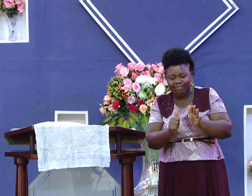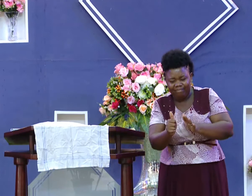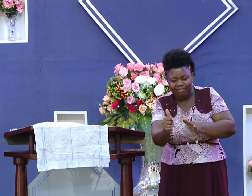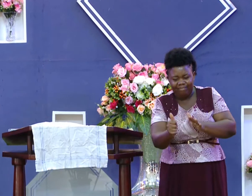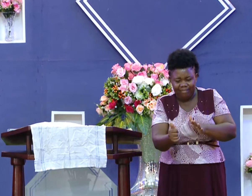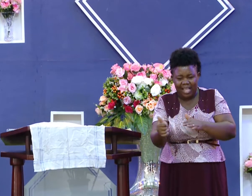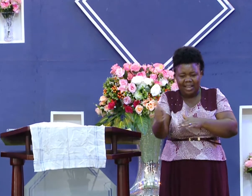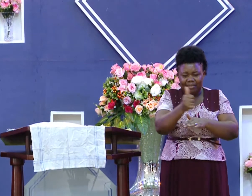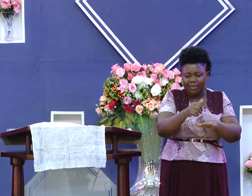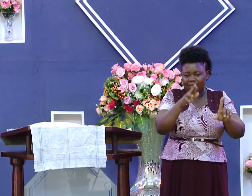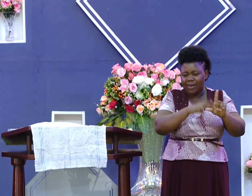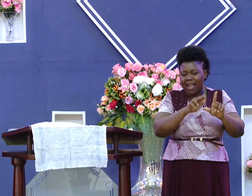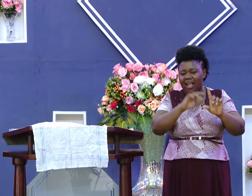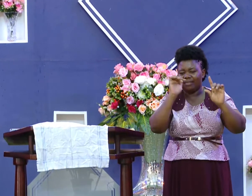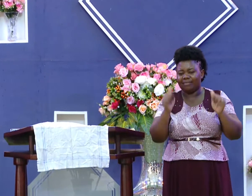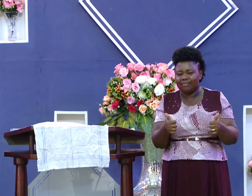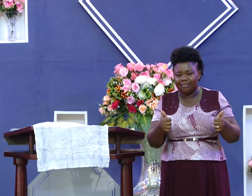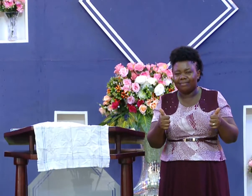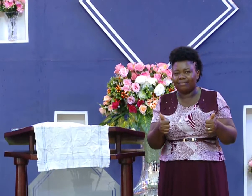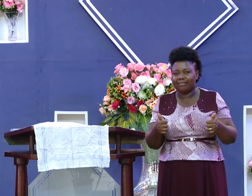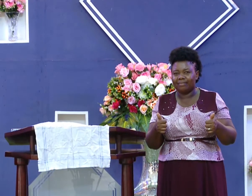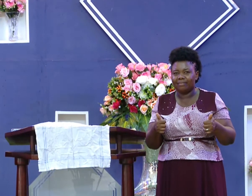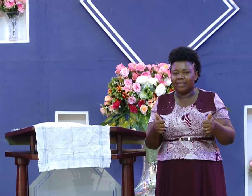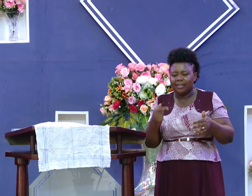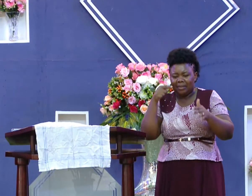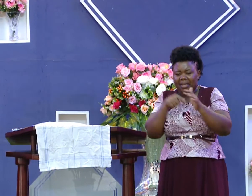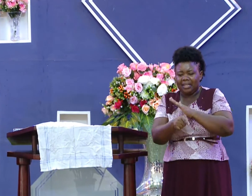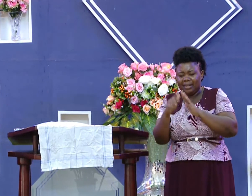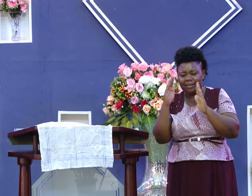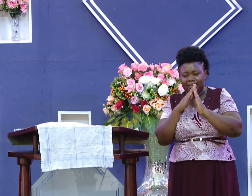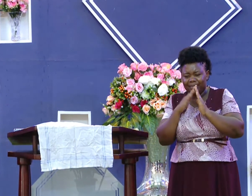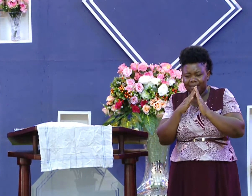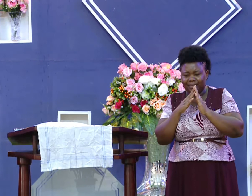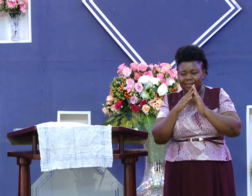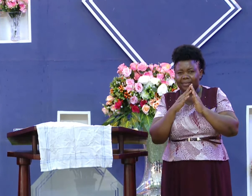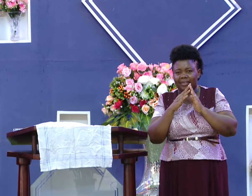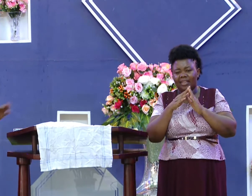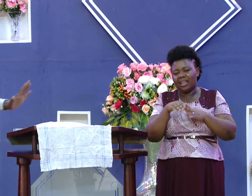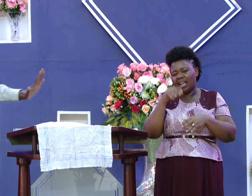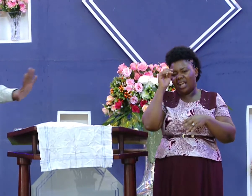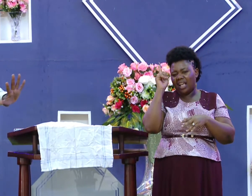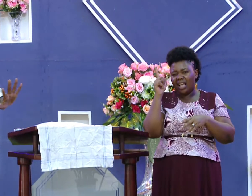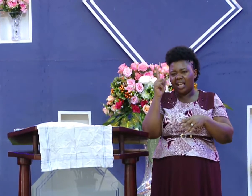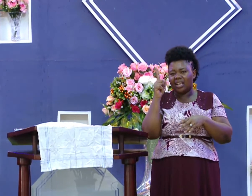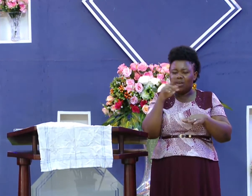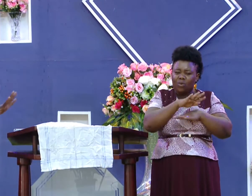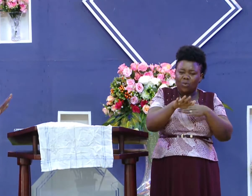They were good. I could iron them and put them, and I look at them. I enter my car room.